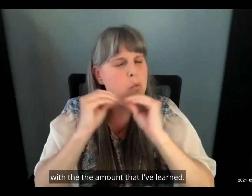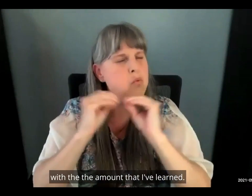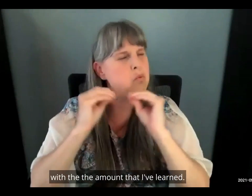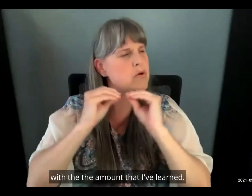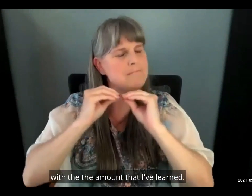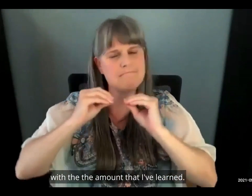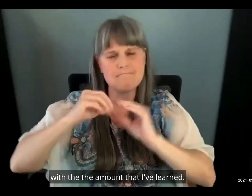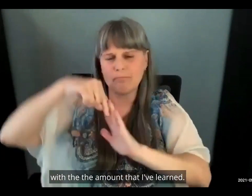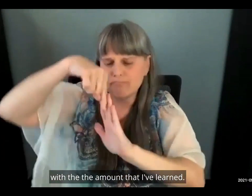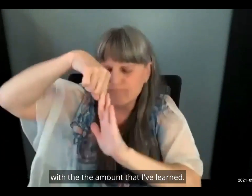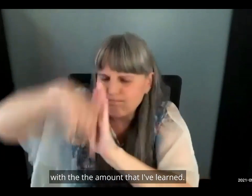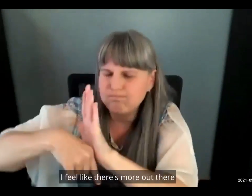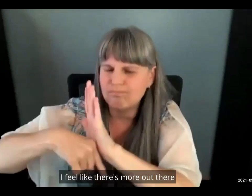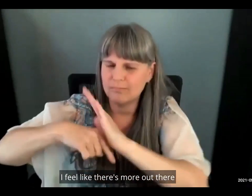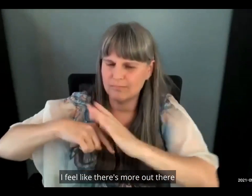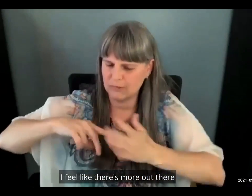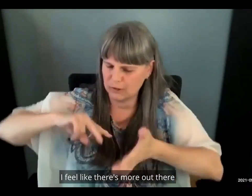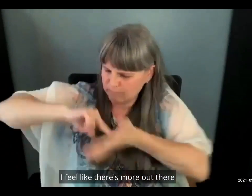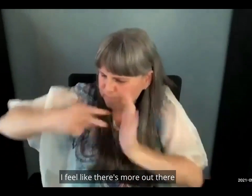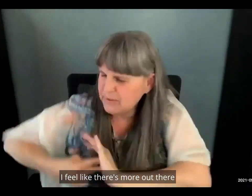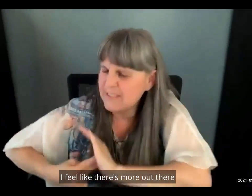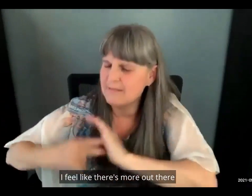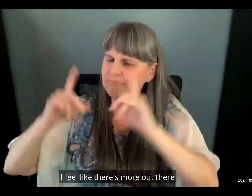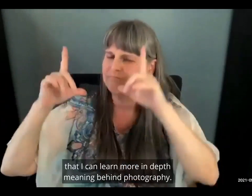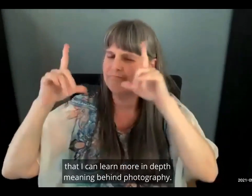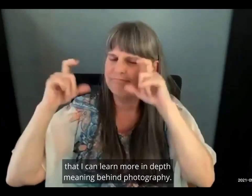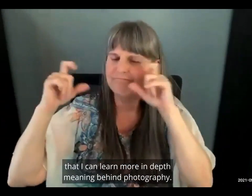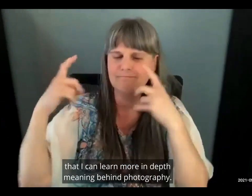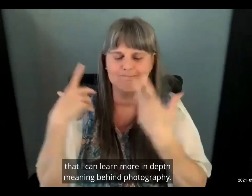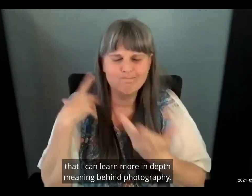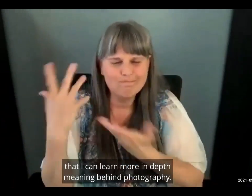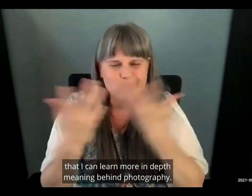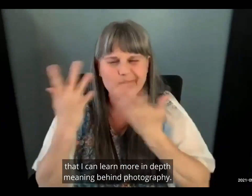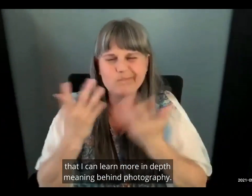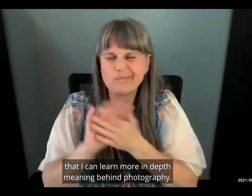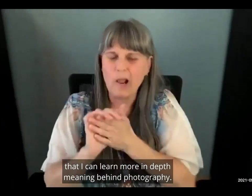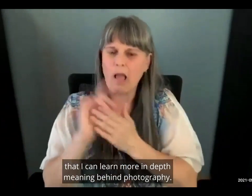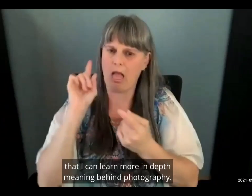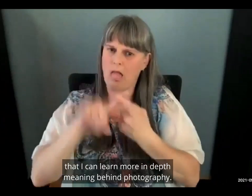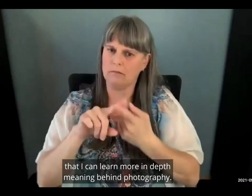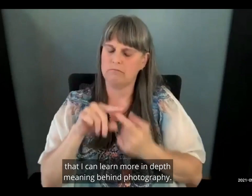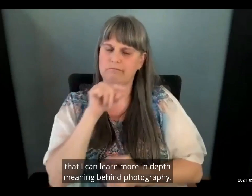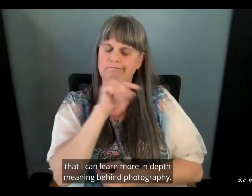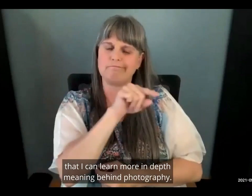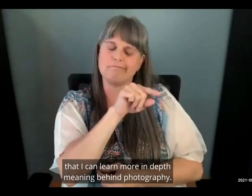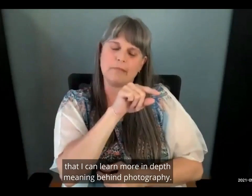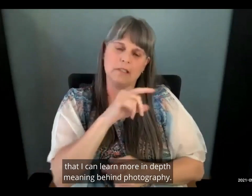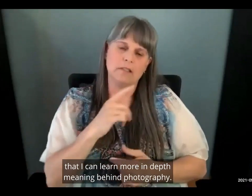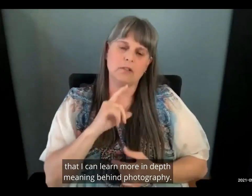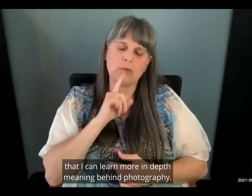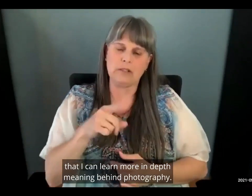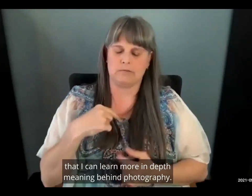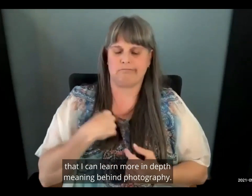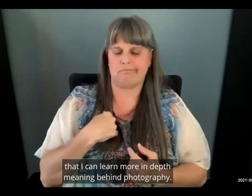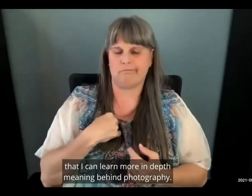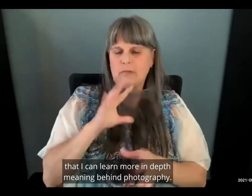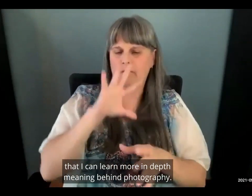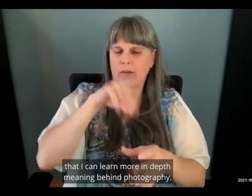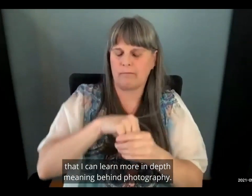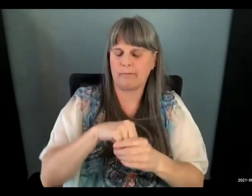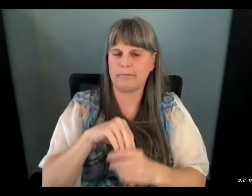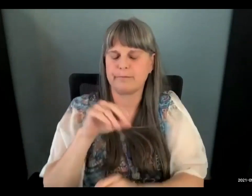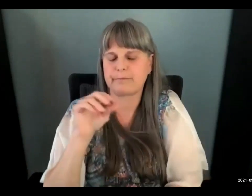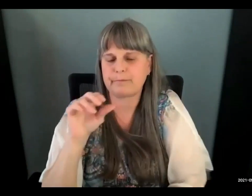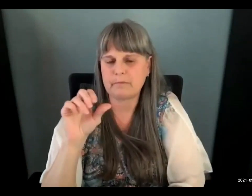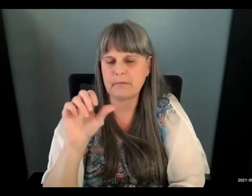satisfied with the amount that I've learned. I feel like there's more out there that I can learn, more in-depth meaning behind photography.